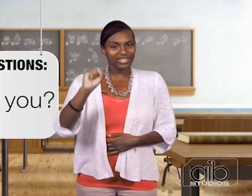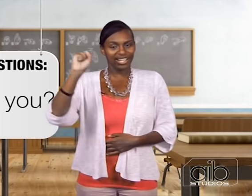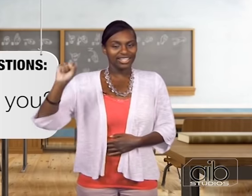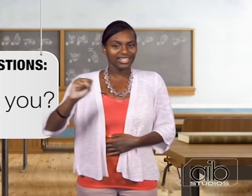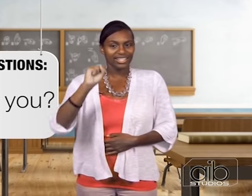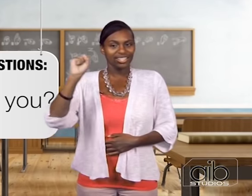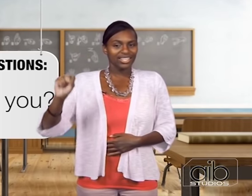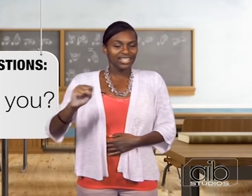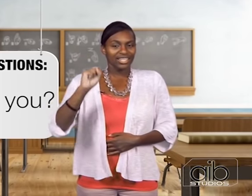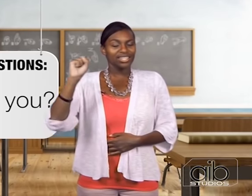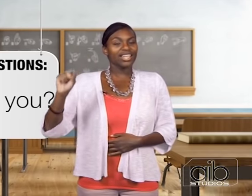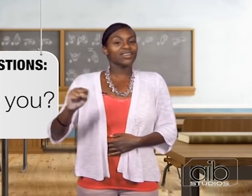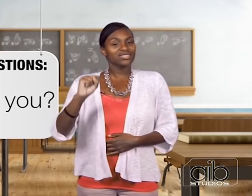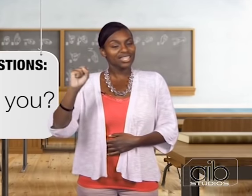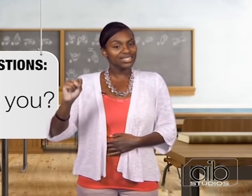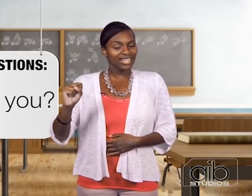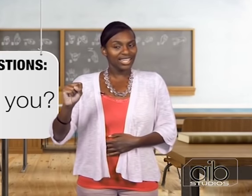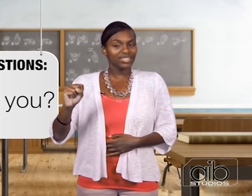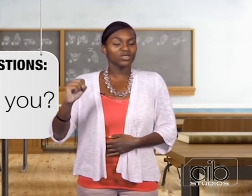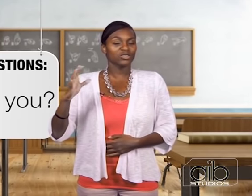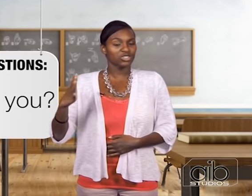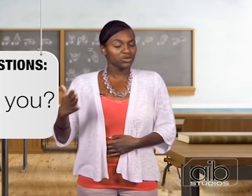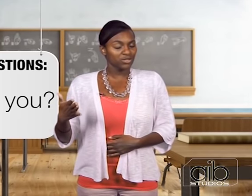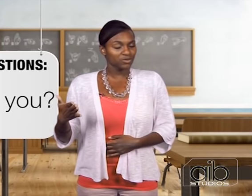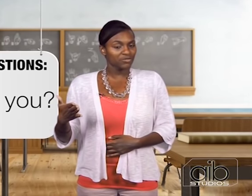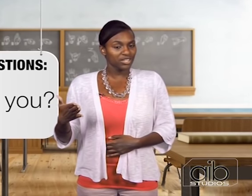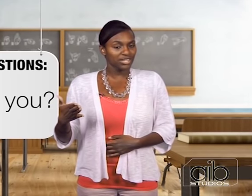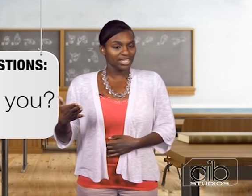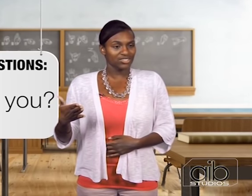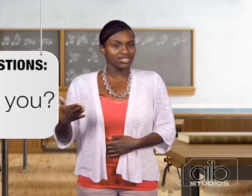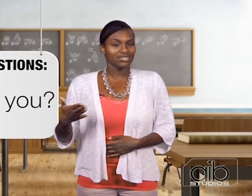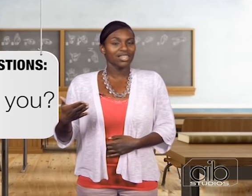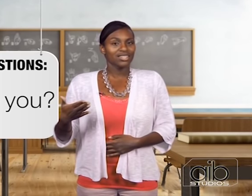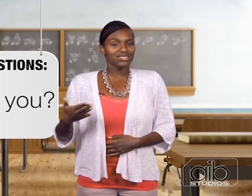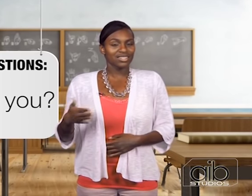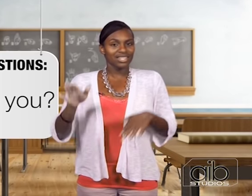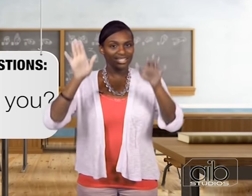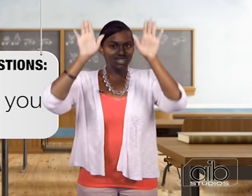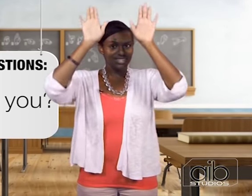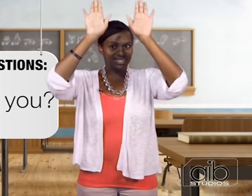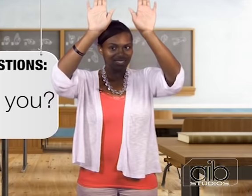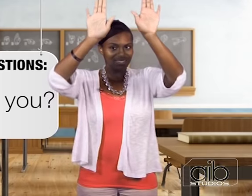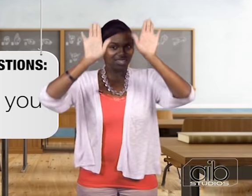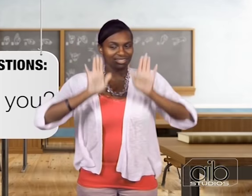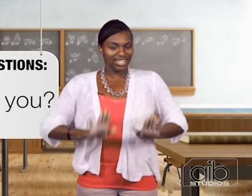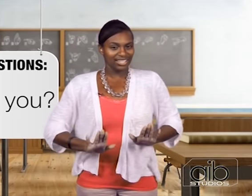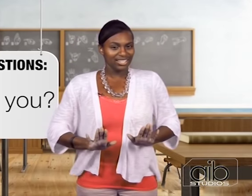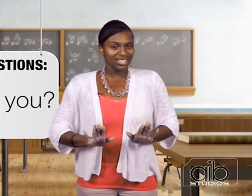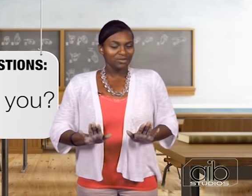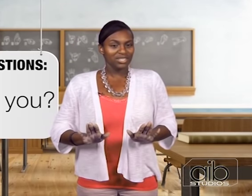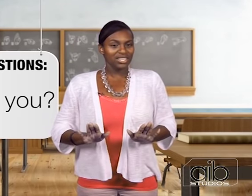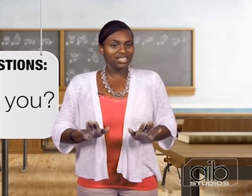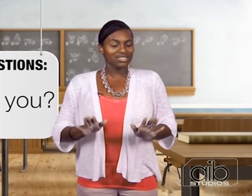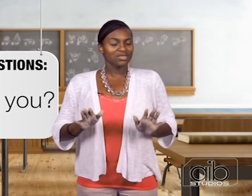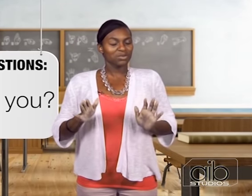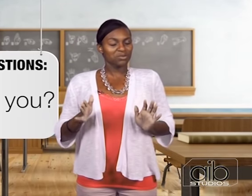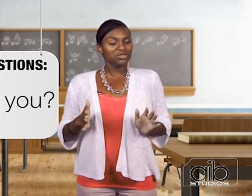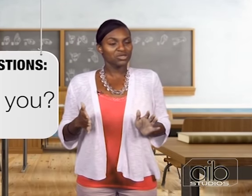Saturday, and now Sunday, there's two different variations. Sunday is like this, Sunday, because people